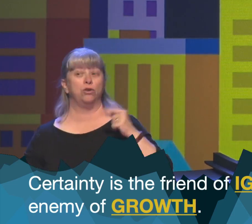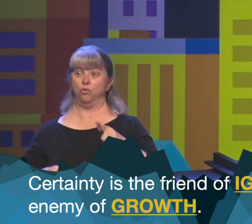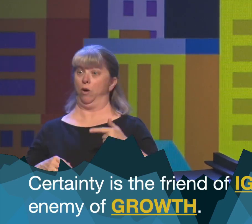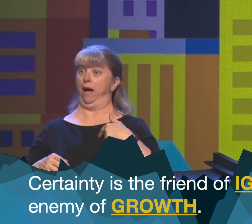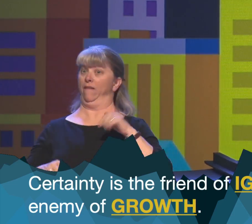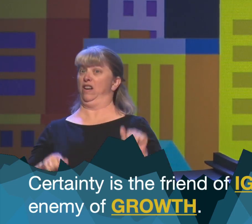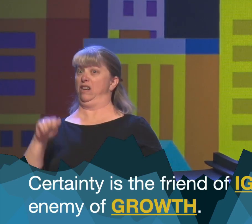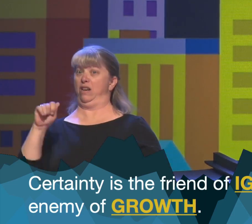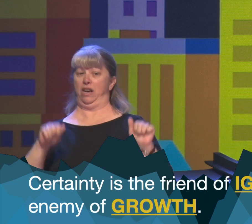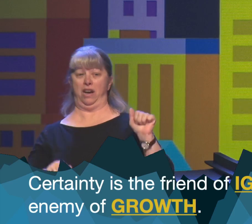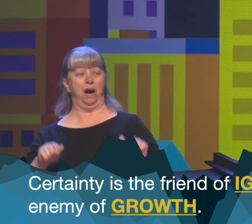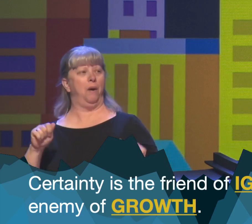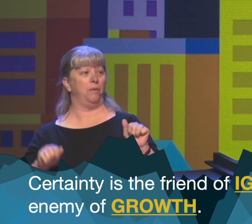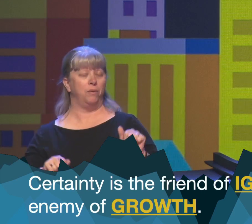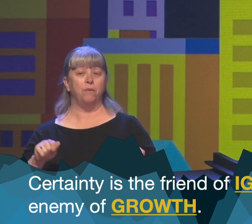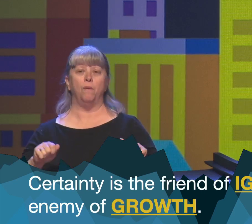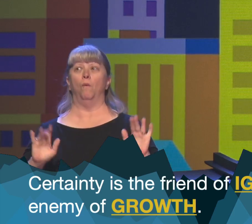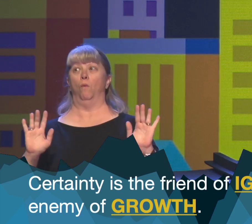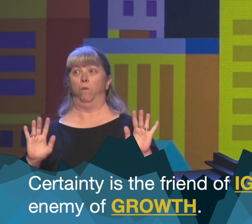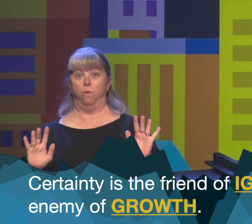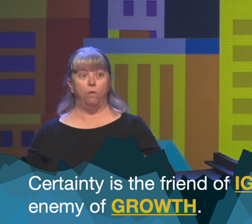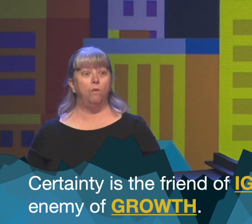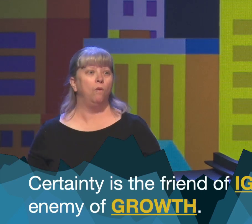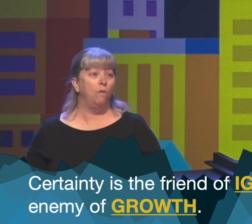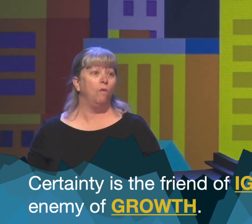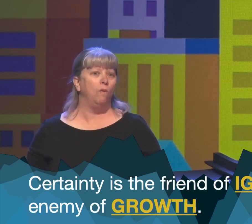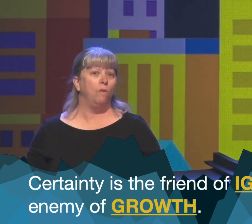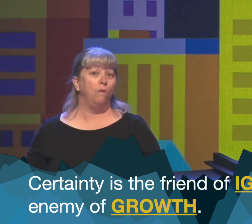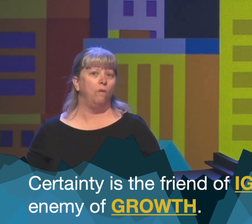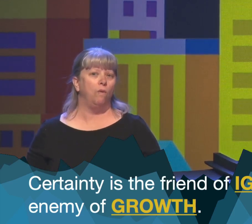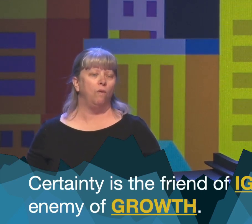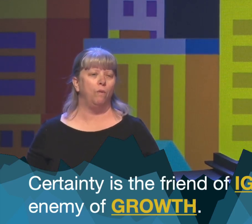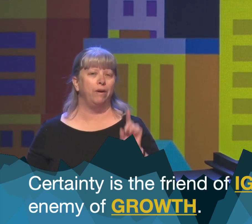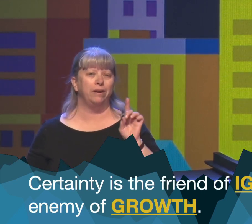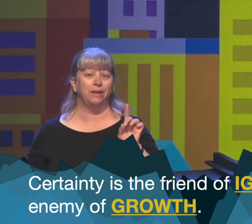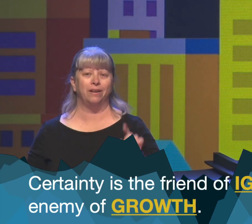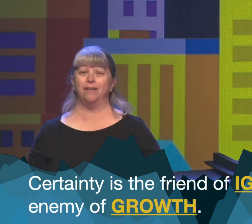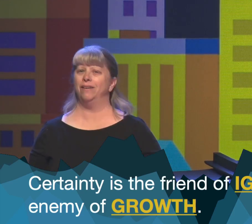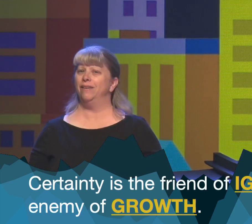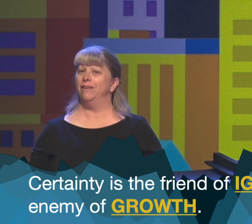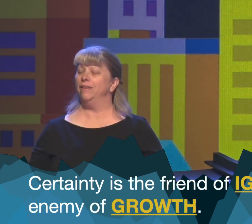kind of doubt, then there's doubt. Whoa. Hold on a second.